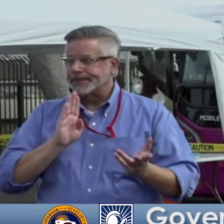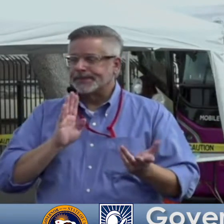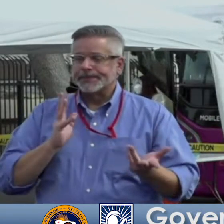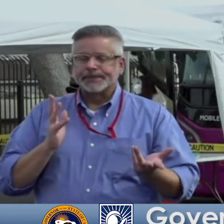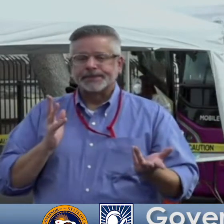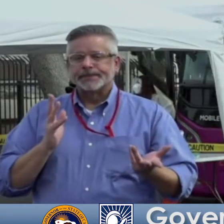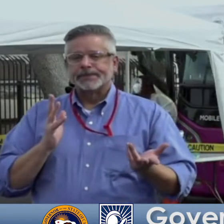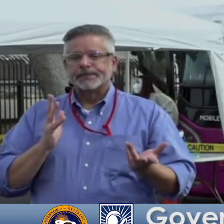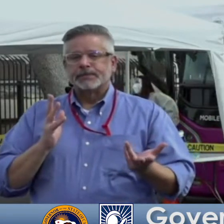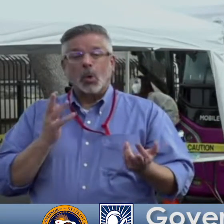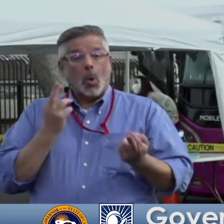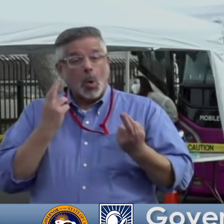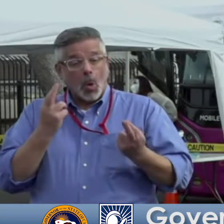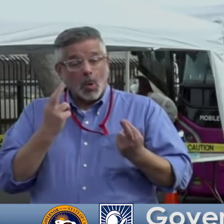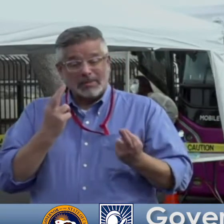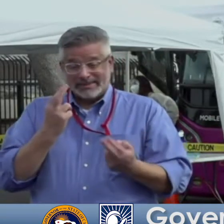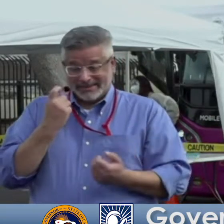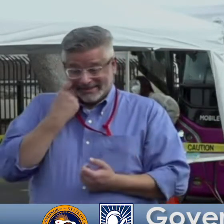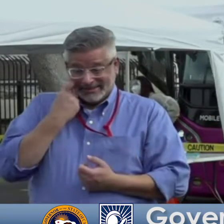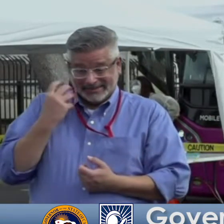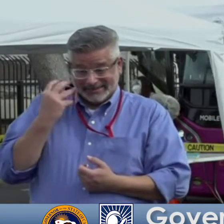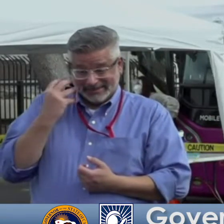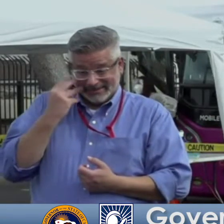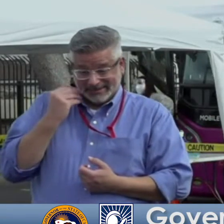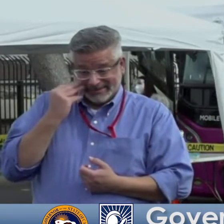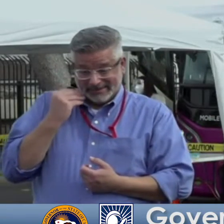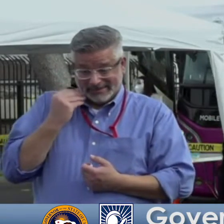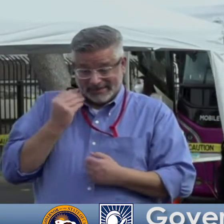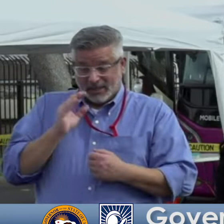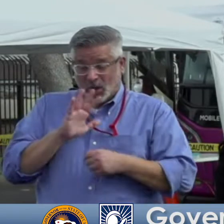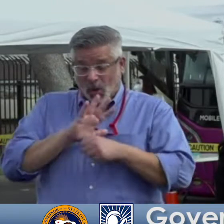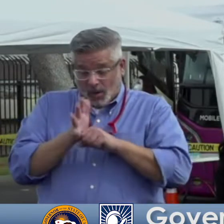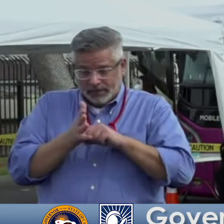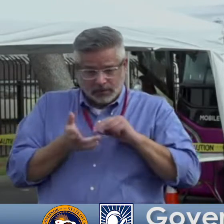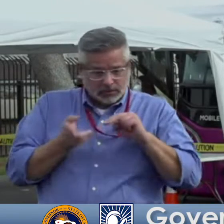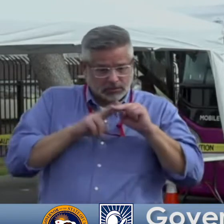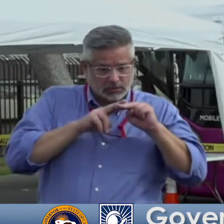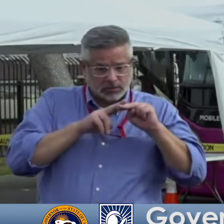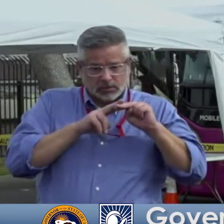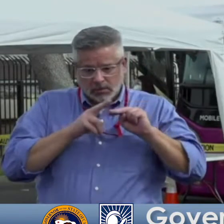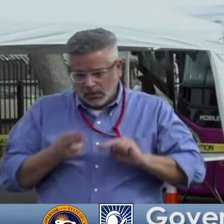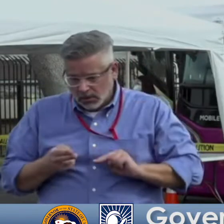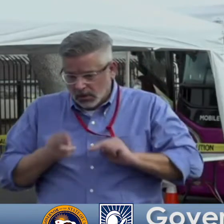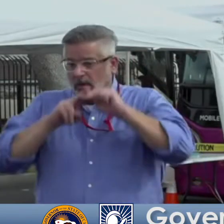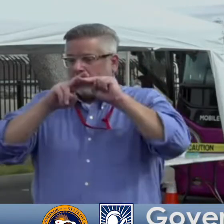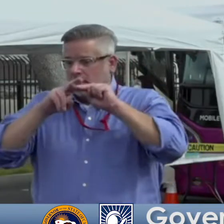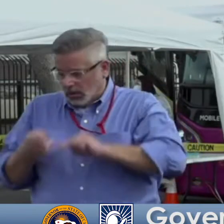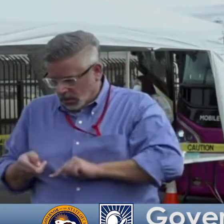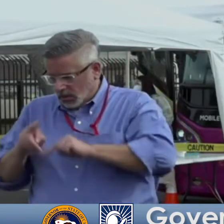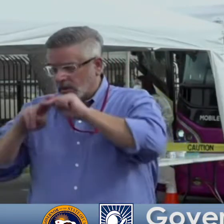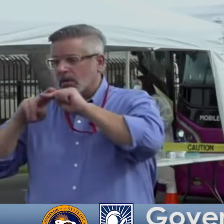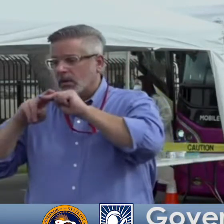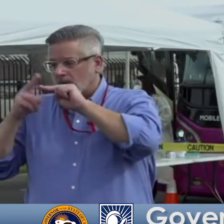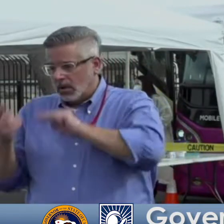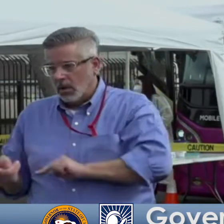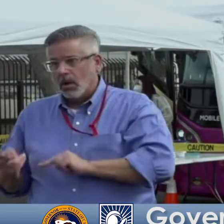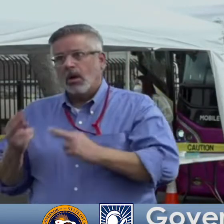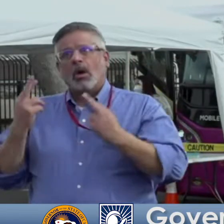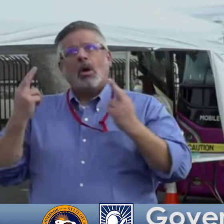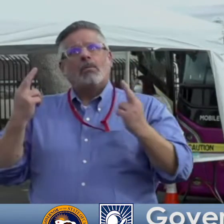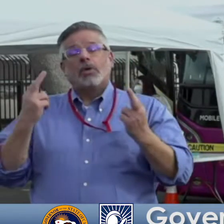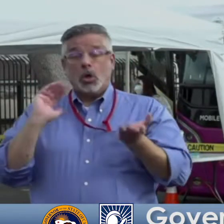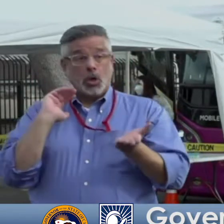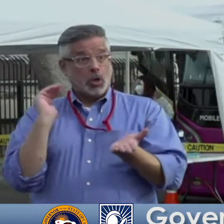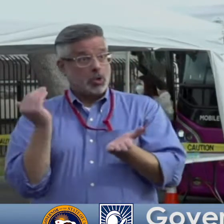hoping after what we experienced in the last few surges that we would not be experiencing yet another variant, particularly one that